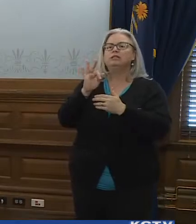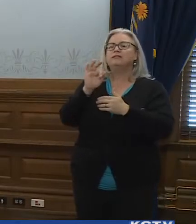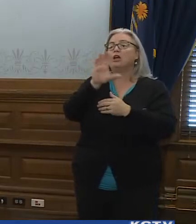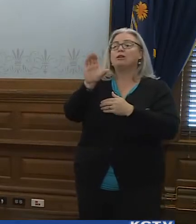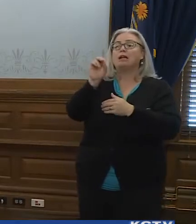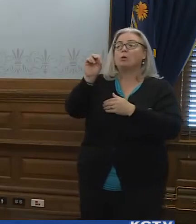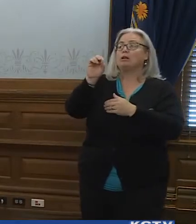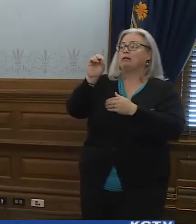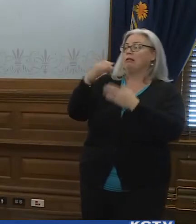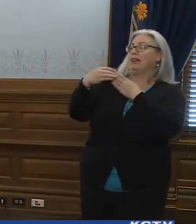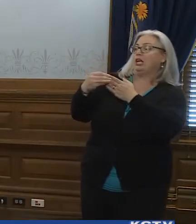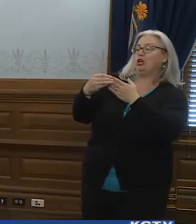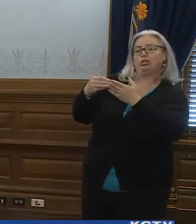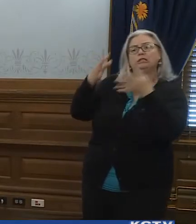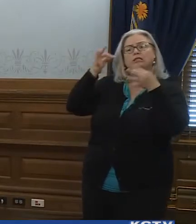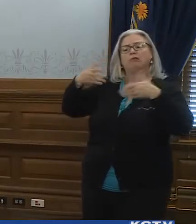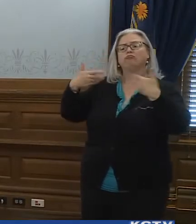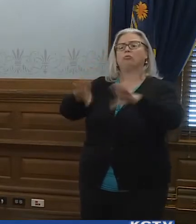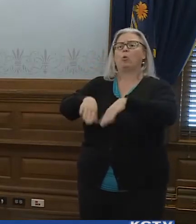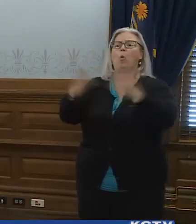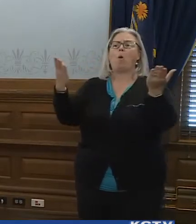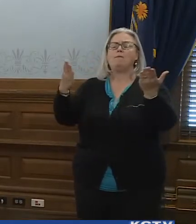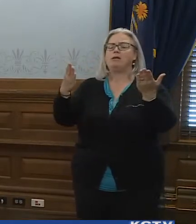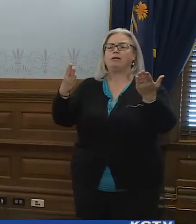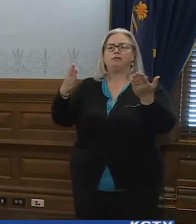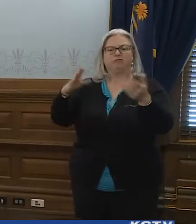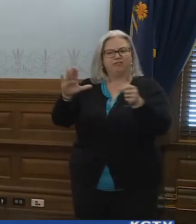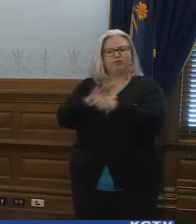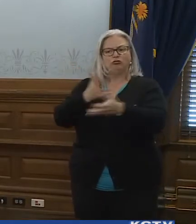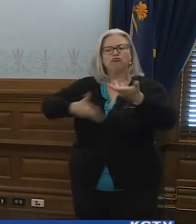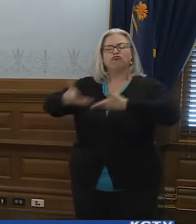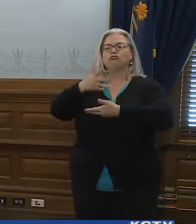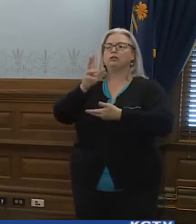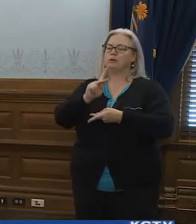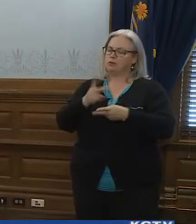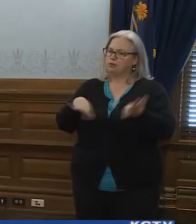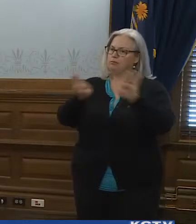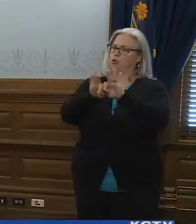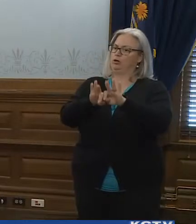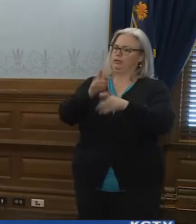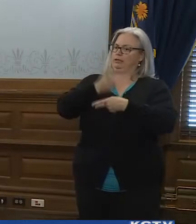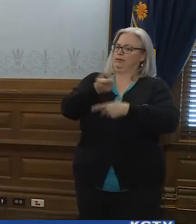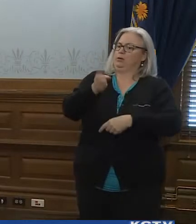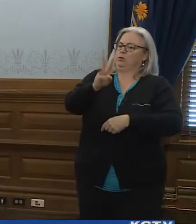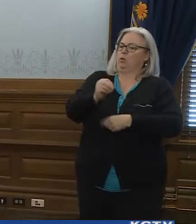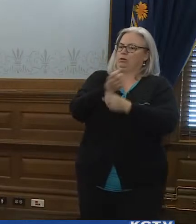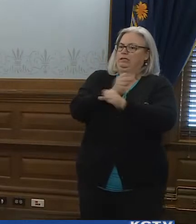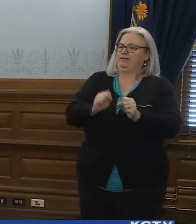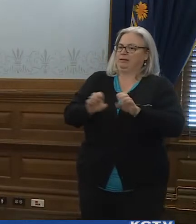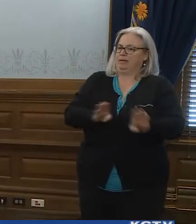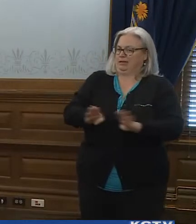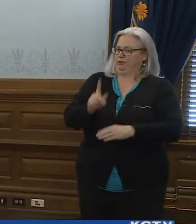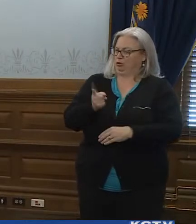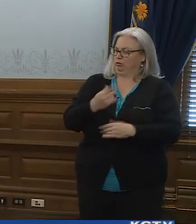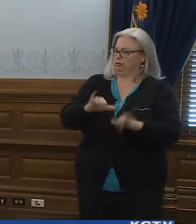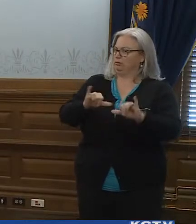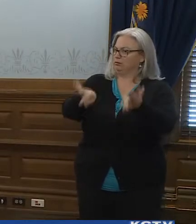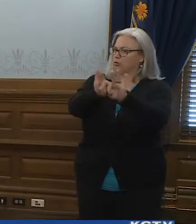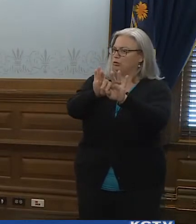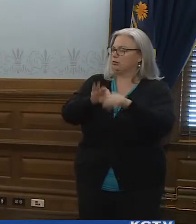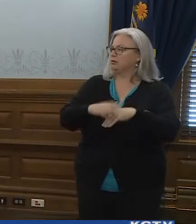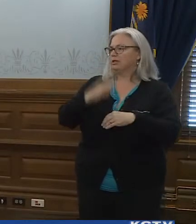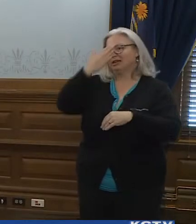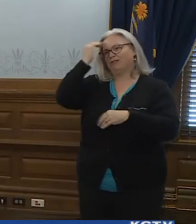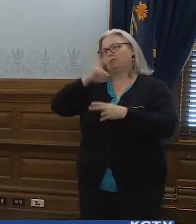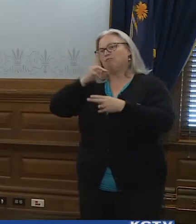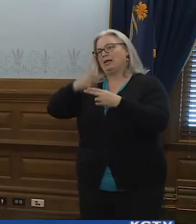county leaders choose to advance and open up the county completely, people still need to maintain their own safety behaviors. Okay? I